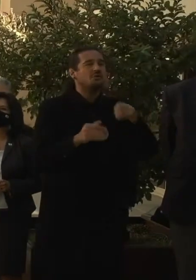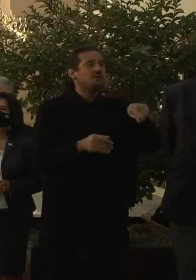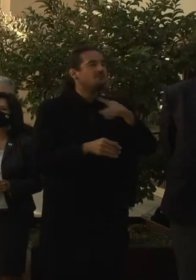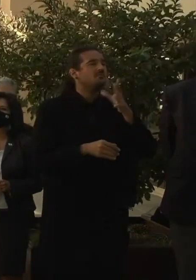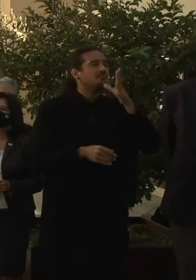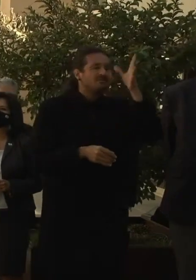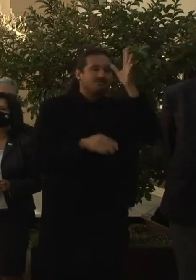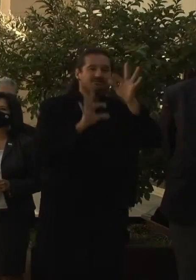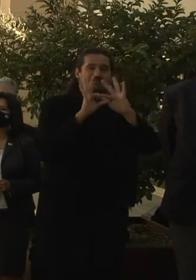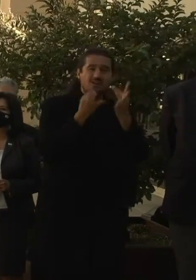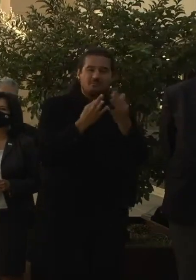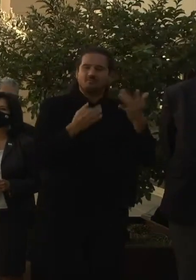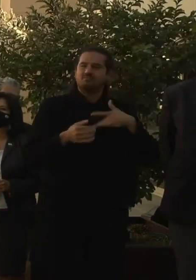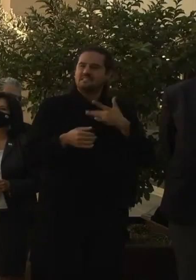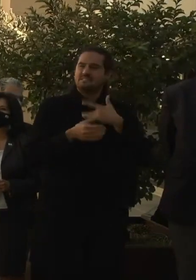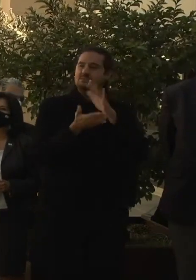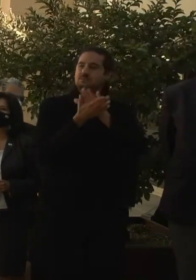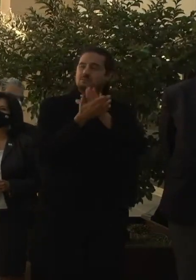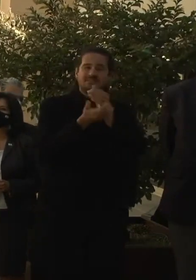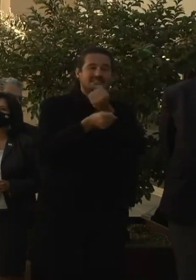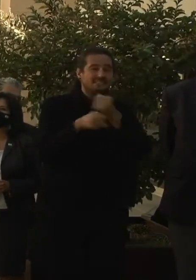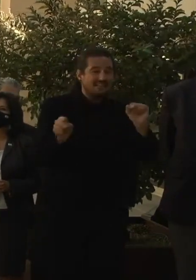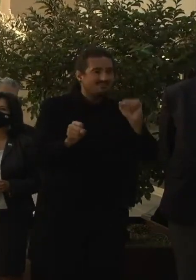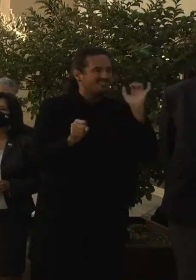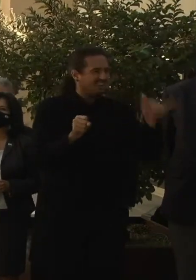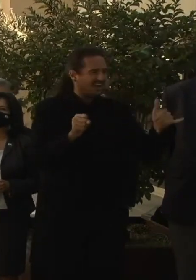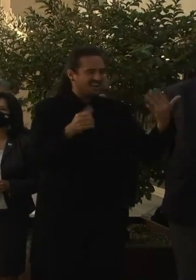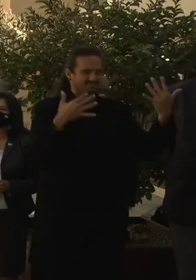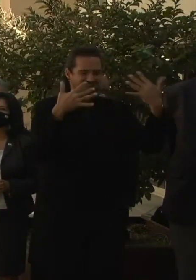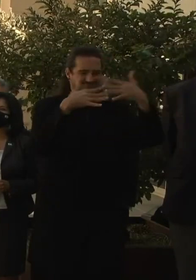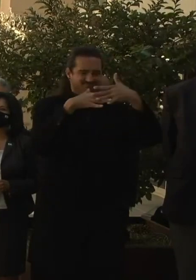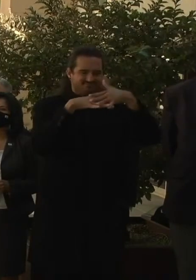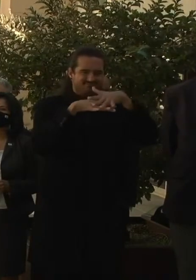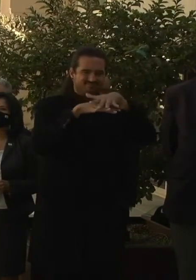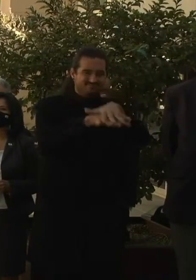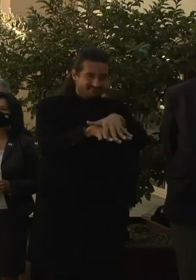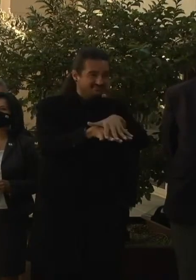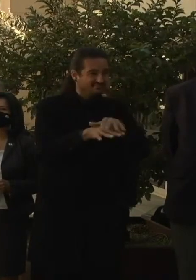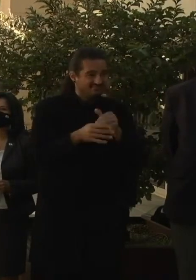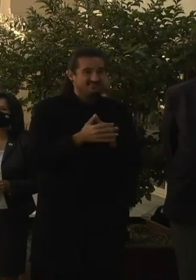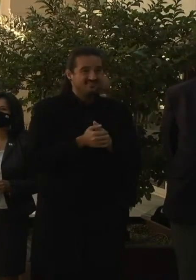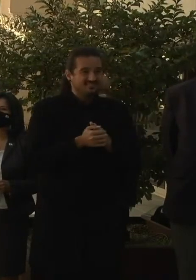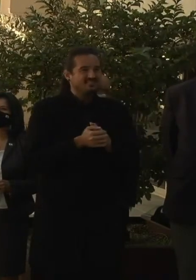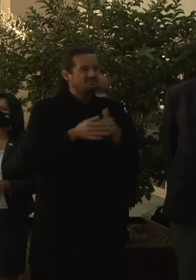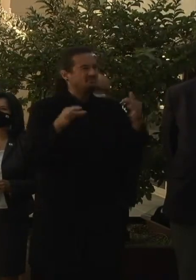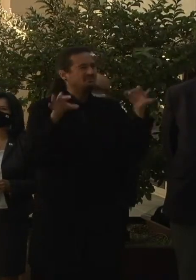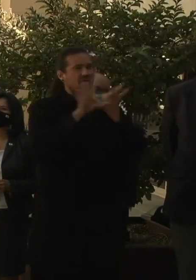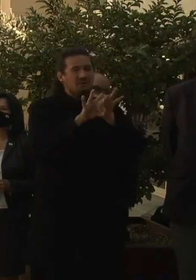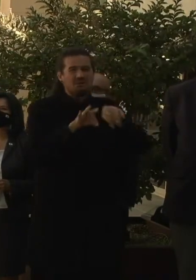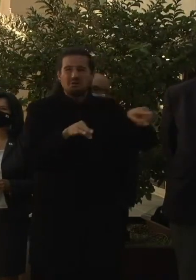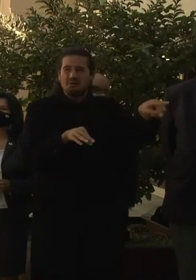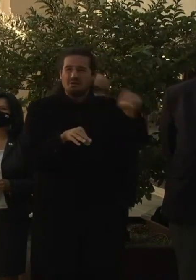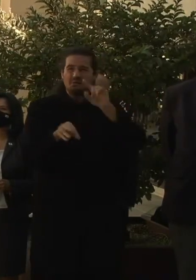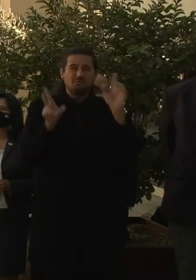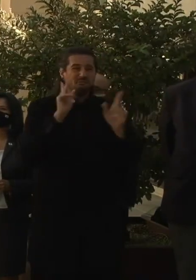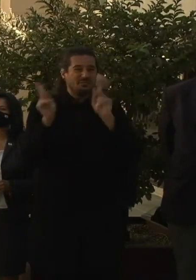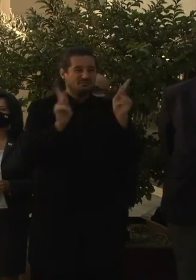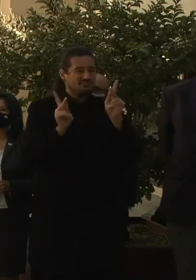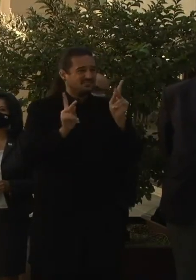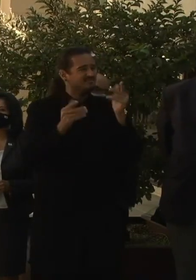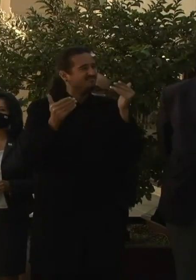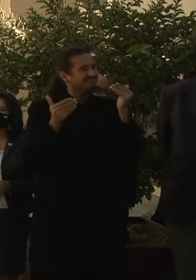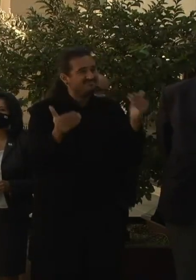connected, and so I think it's important to continue to remind people that these vaccines not only save lives, but they have a